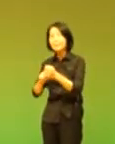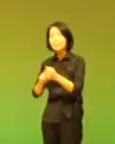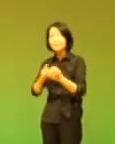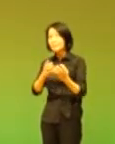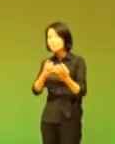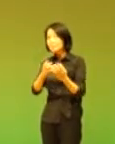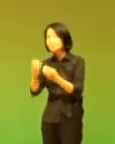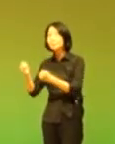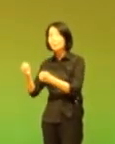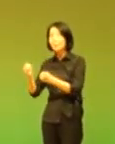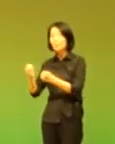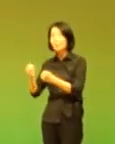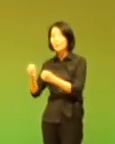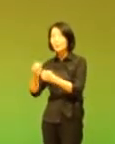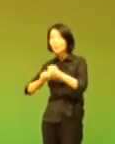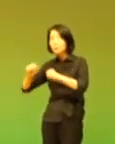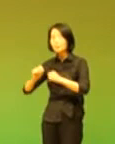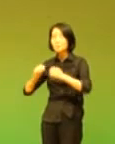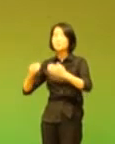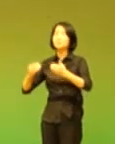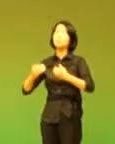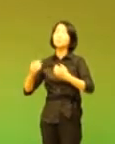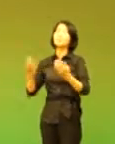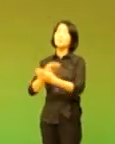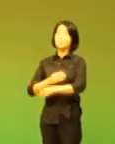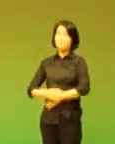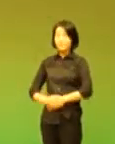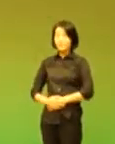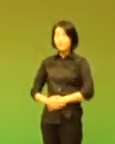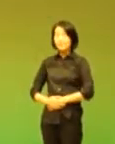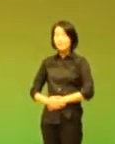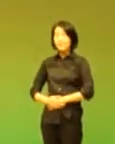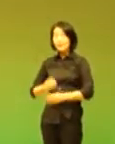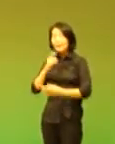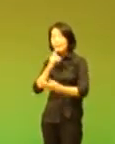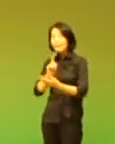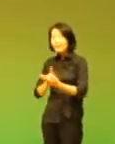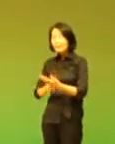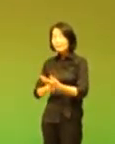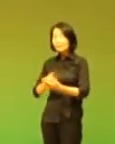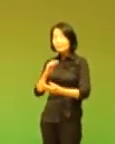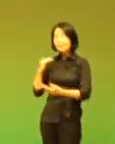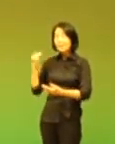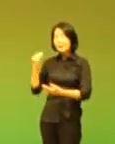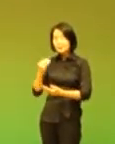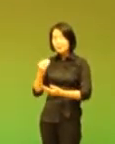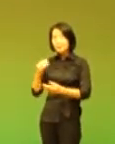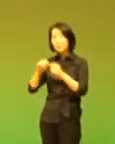people to change that. I'm going to briefly talk about what we're up against.